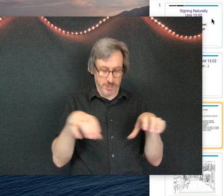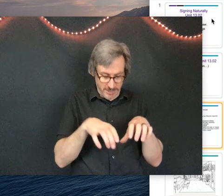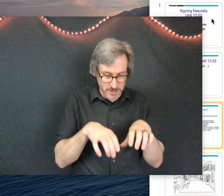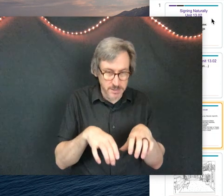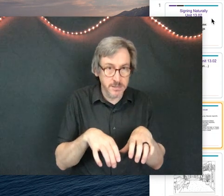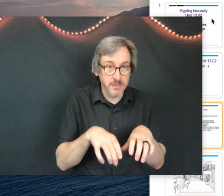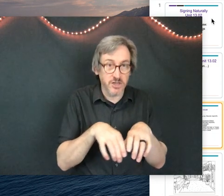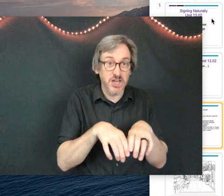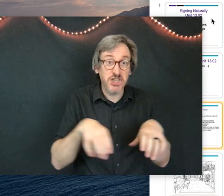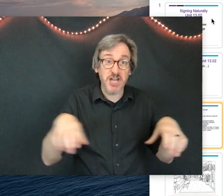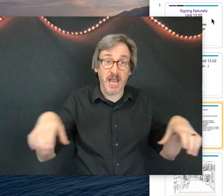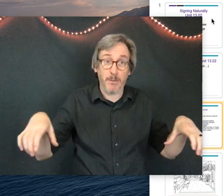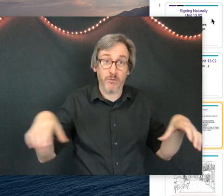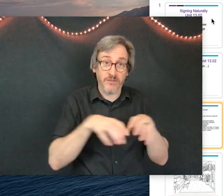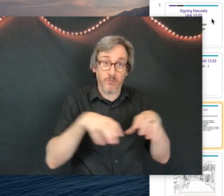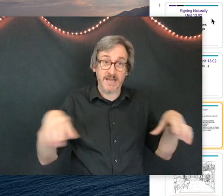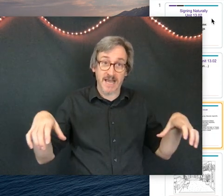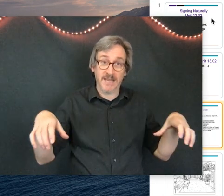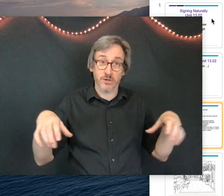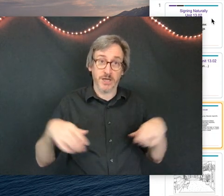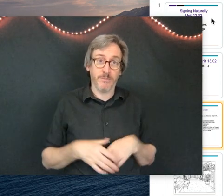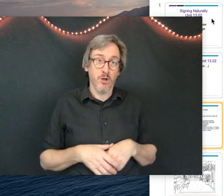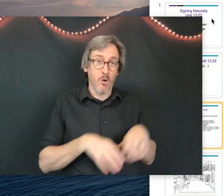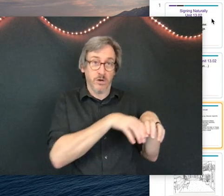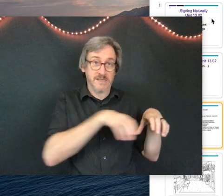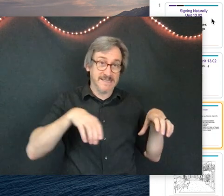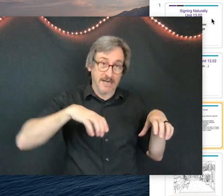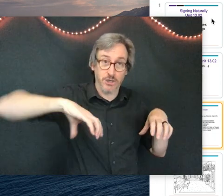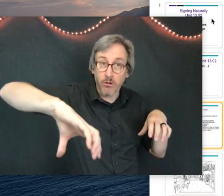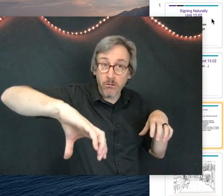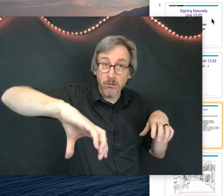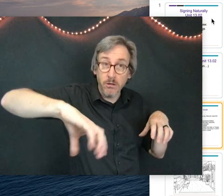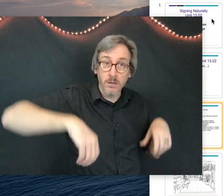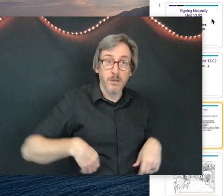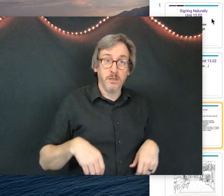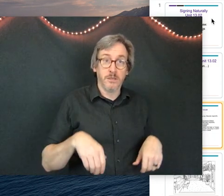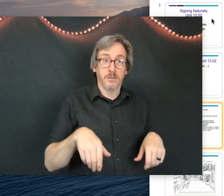which is the shape, right? The rectangular shape or a sectional.